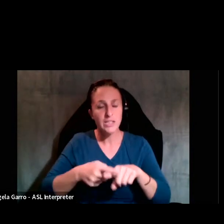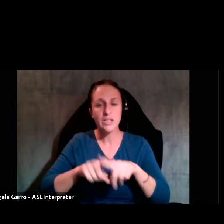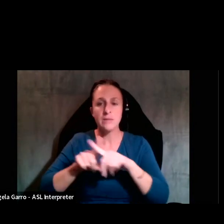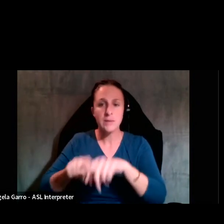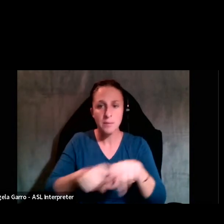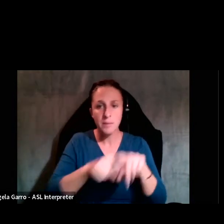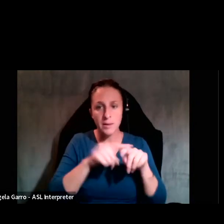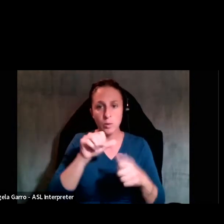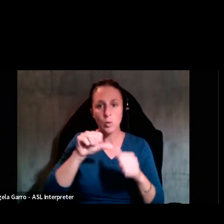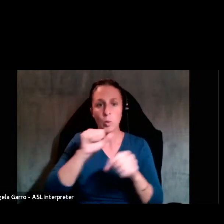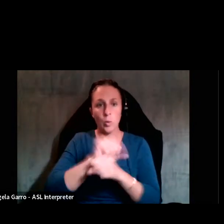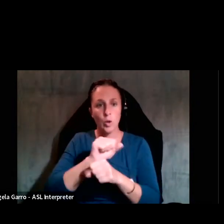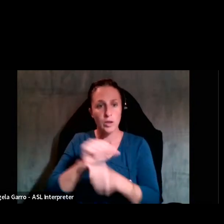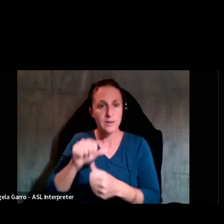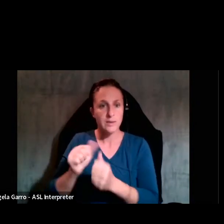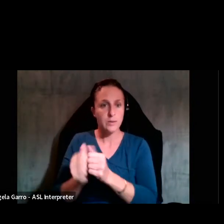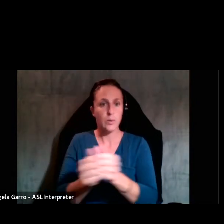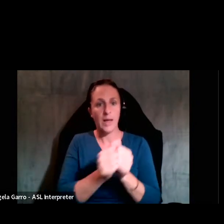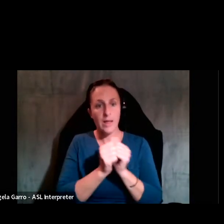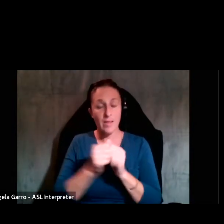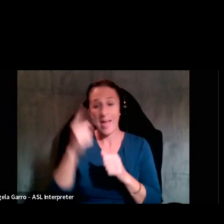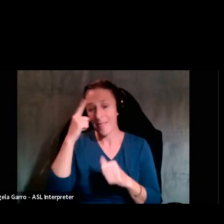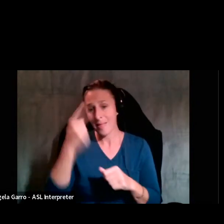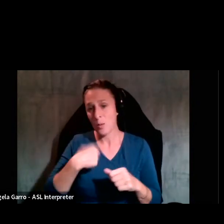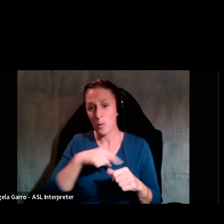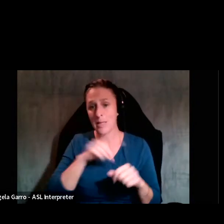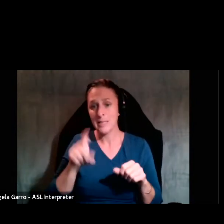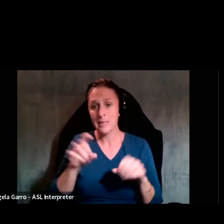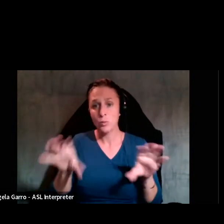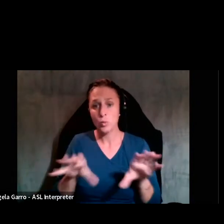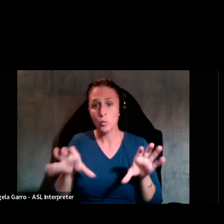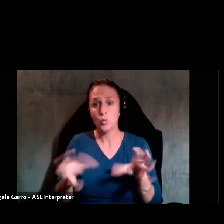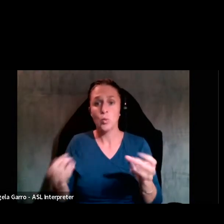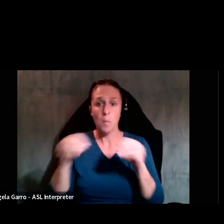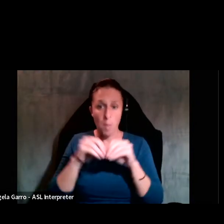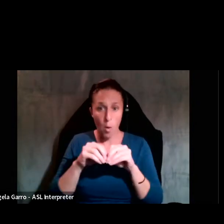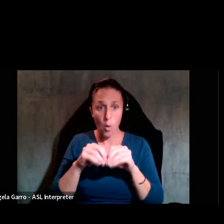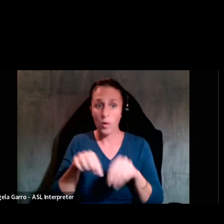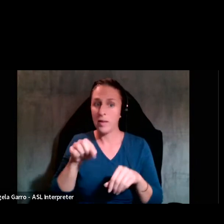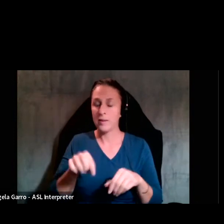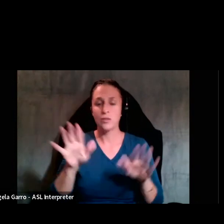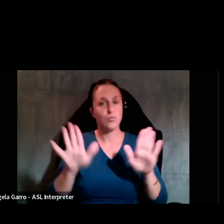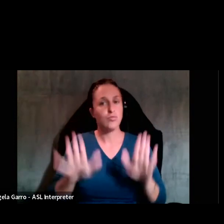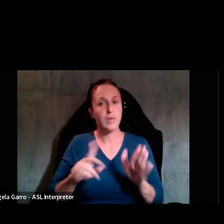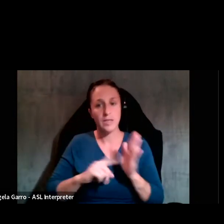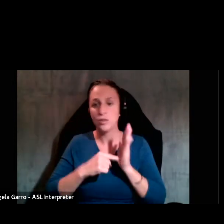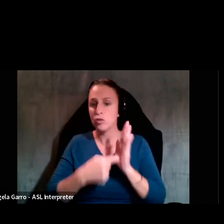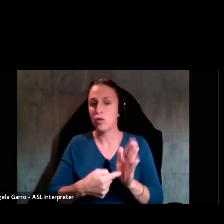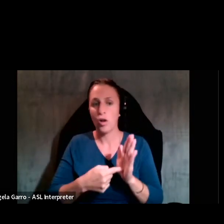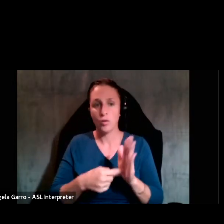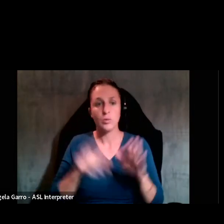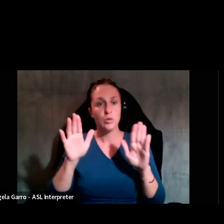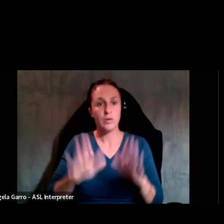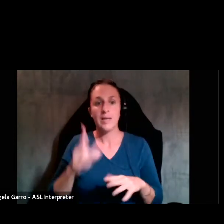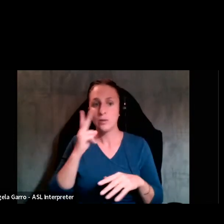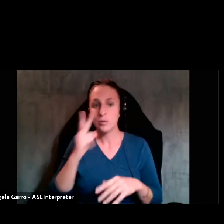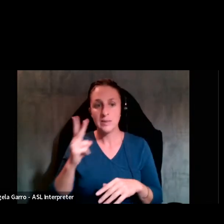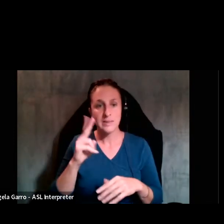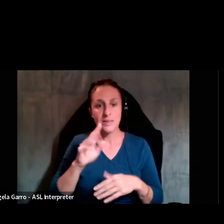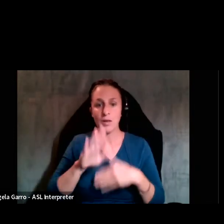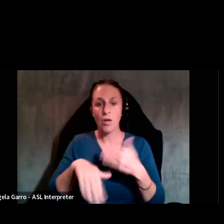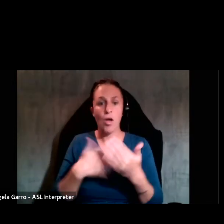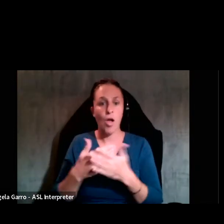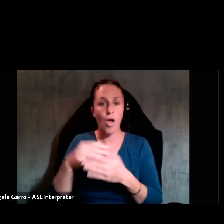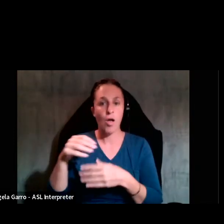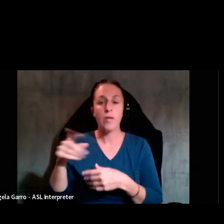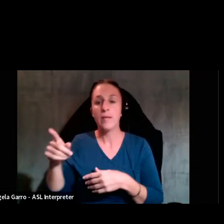together. I think we need to do more of that. And this was a great start. It was great to see all the electeds in the